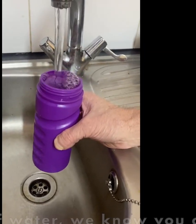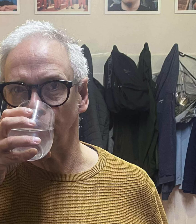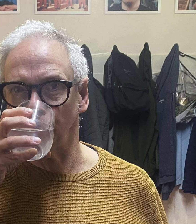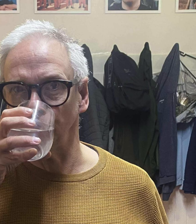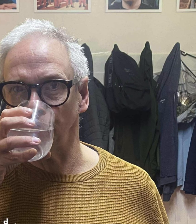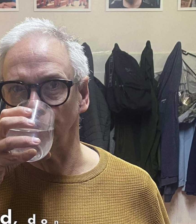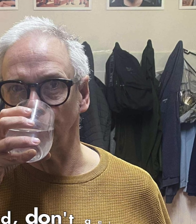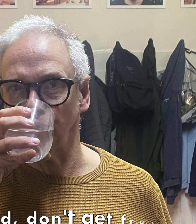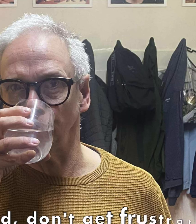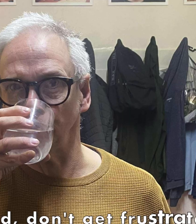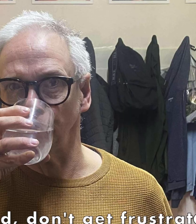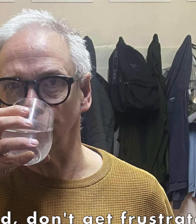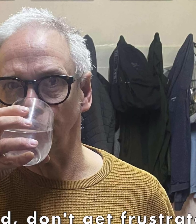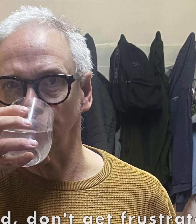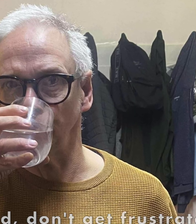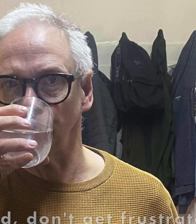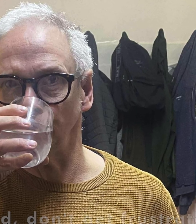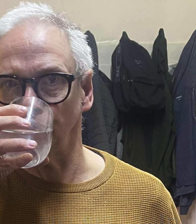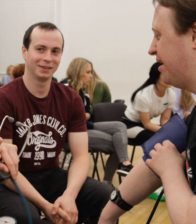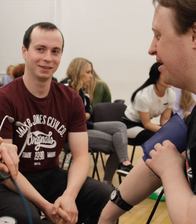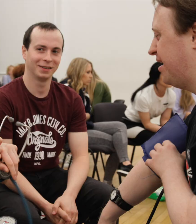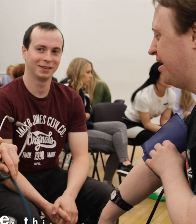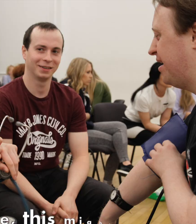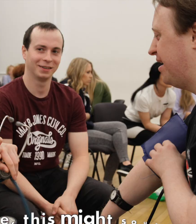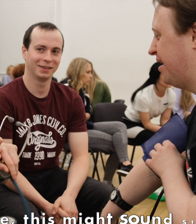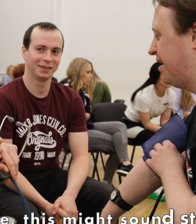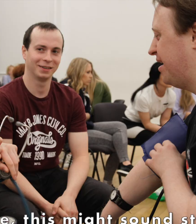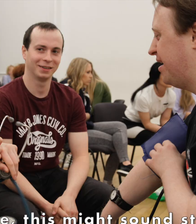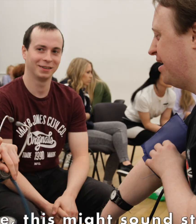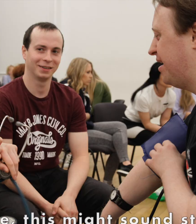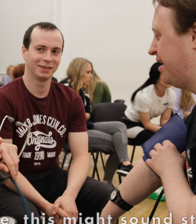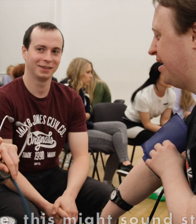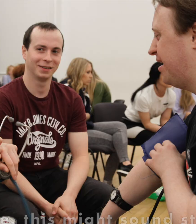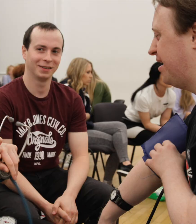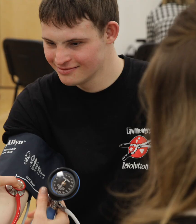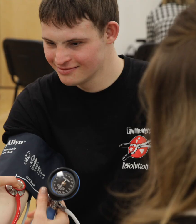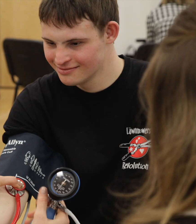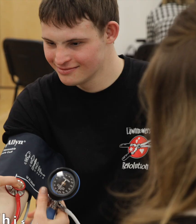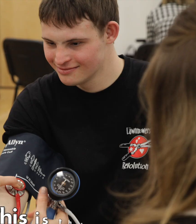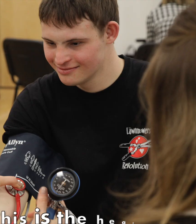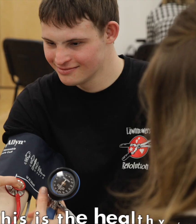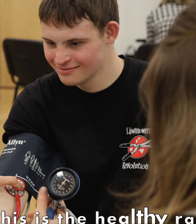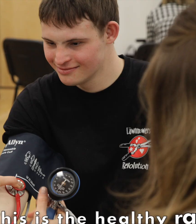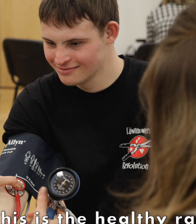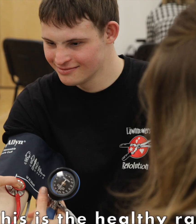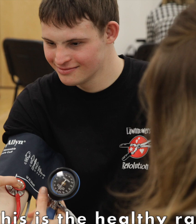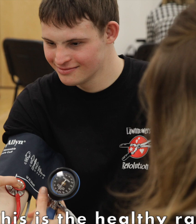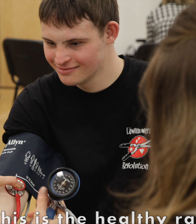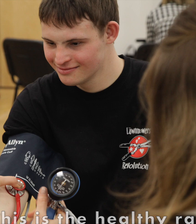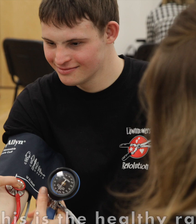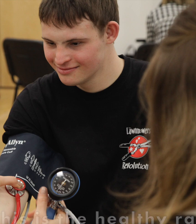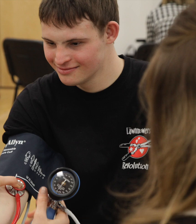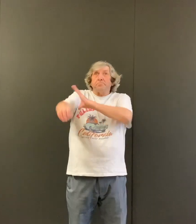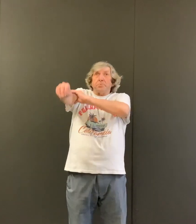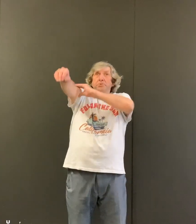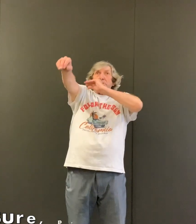Stay hydrated, don't get frustrated. Blood pressure, this might sound strange, 120 to 140, this is the healthy range. Blood